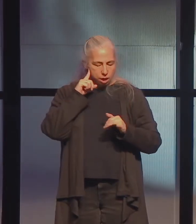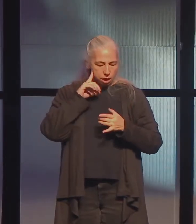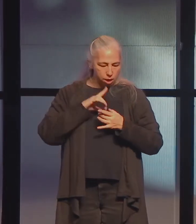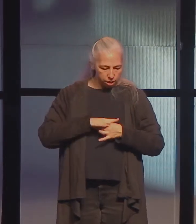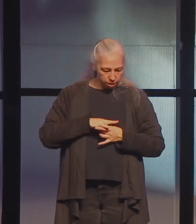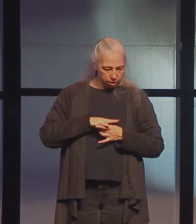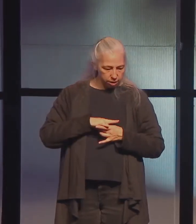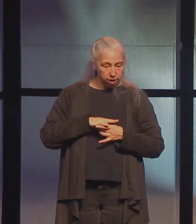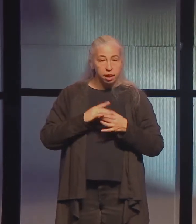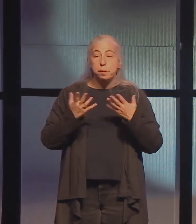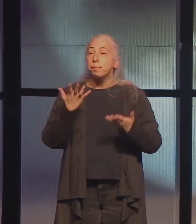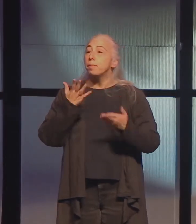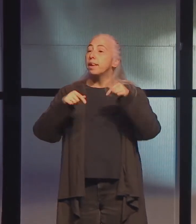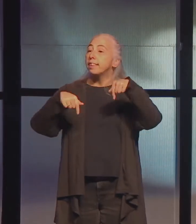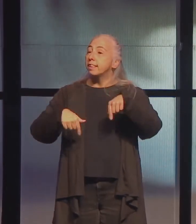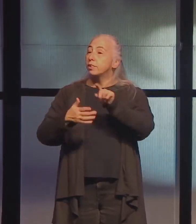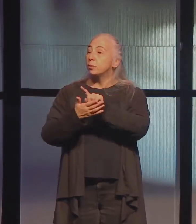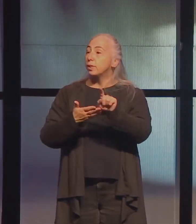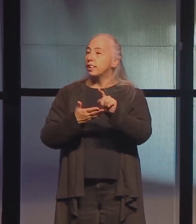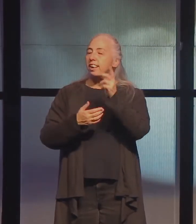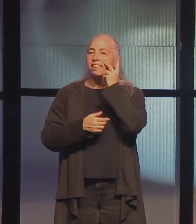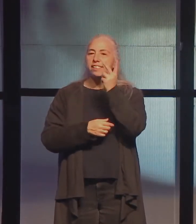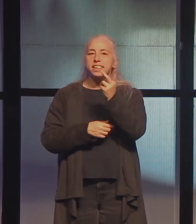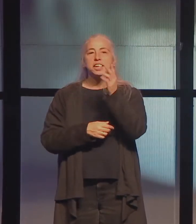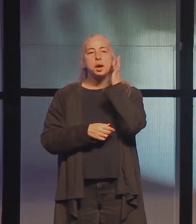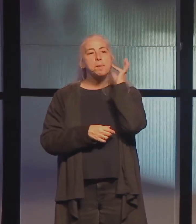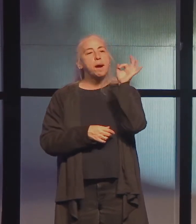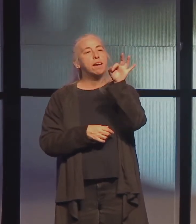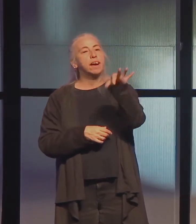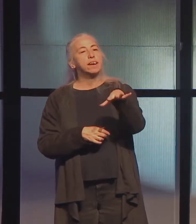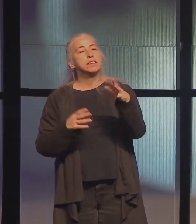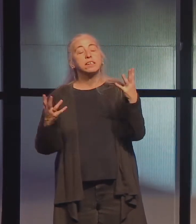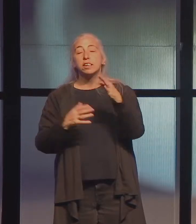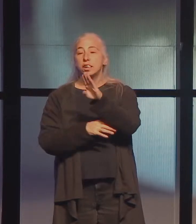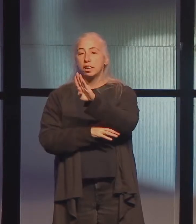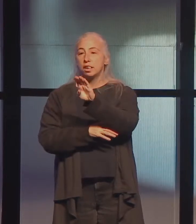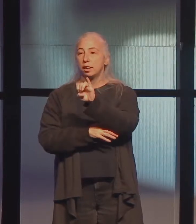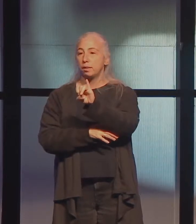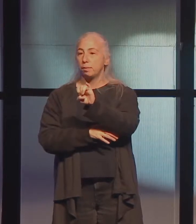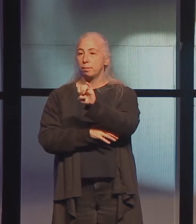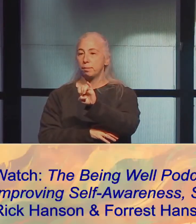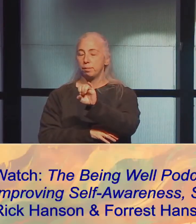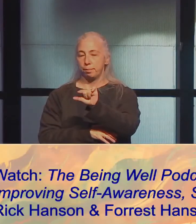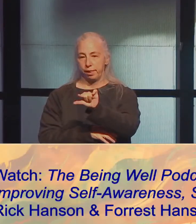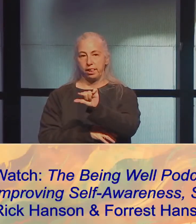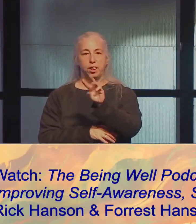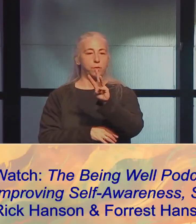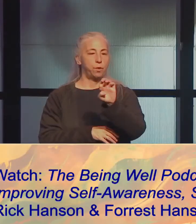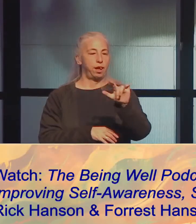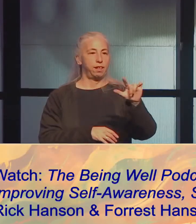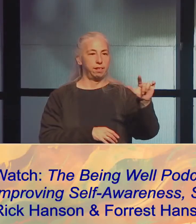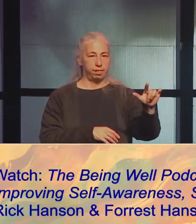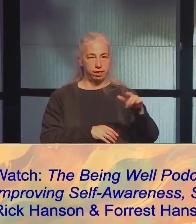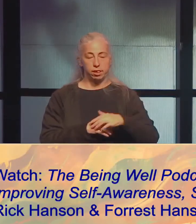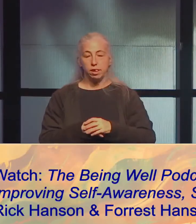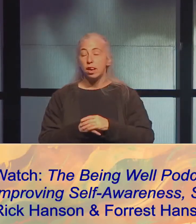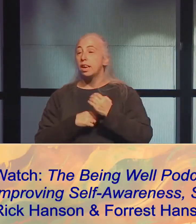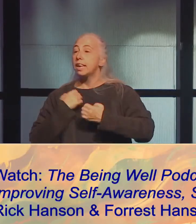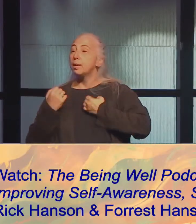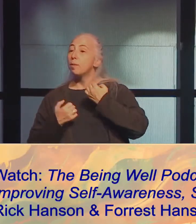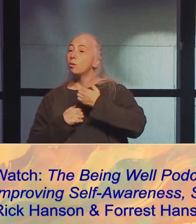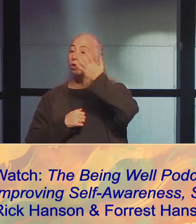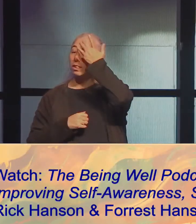this week watch an episode of a podcast called the Being Well podcast. And it's called Emotional Intelligence,